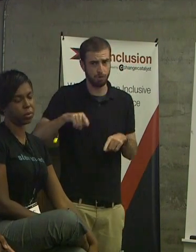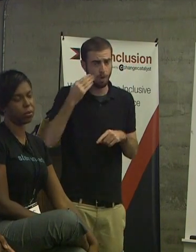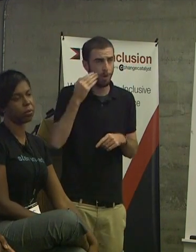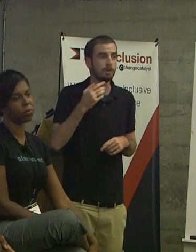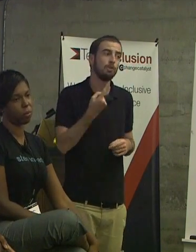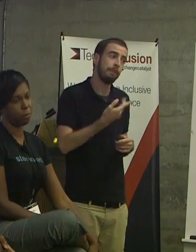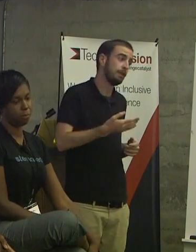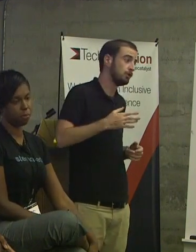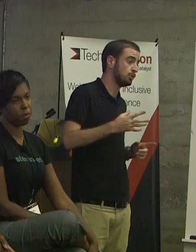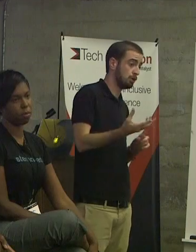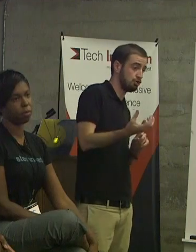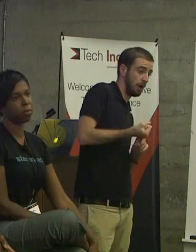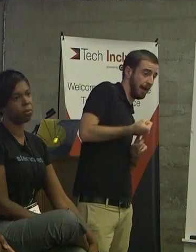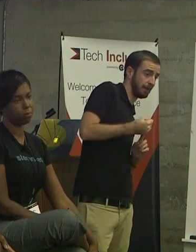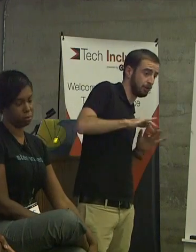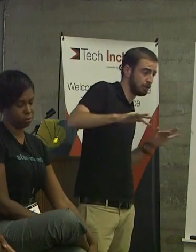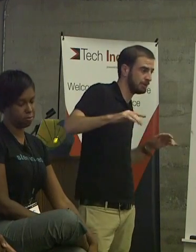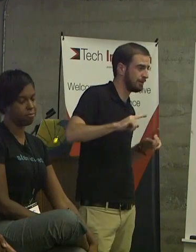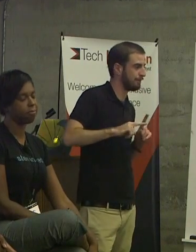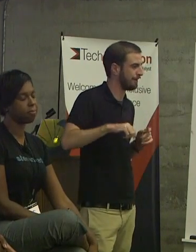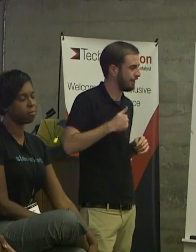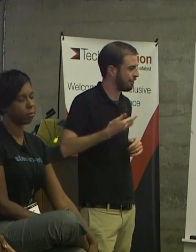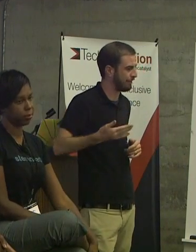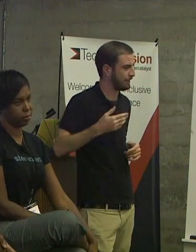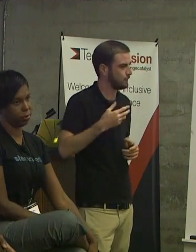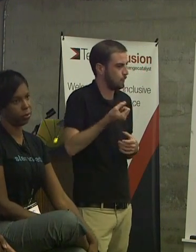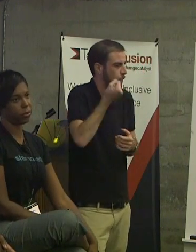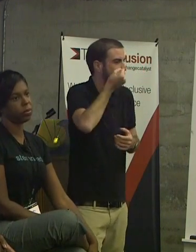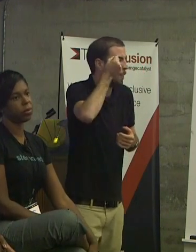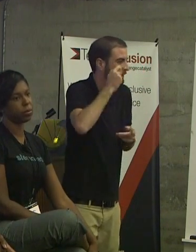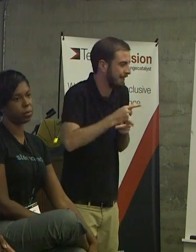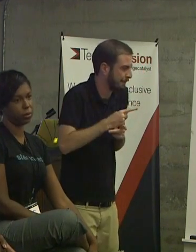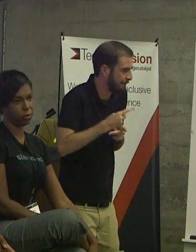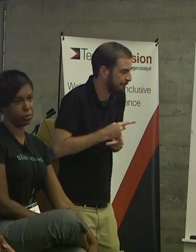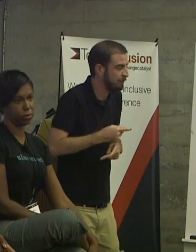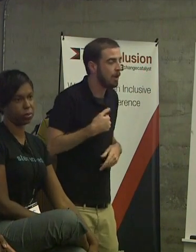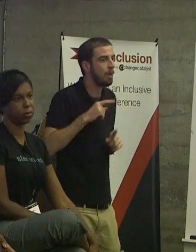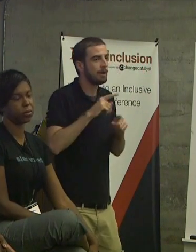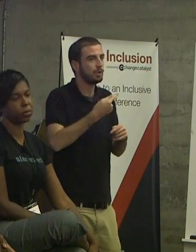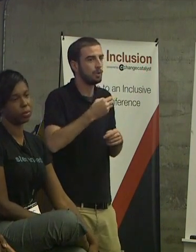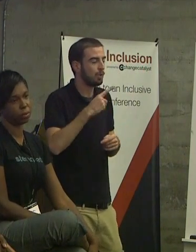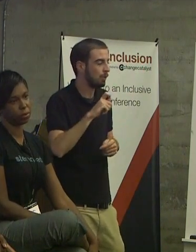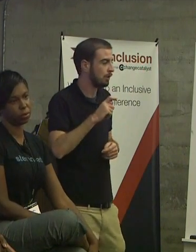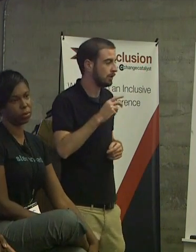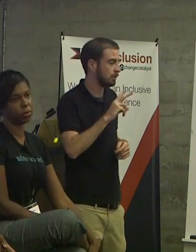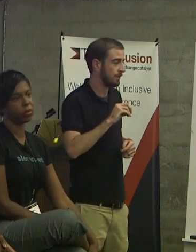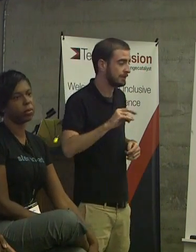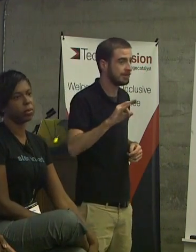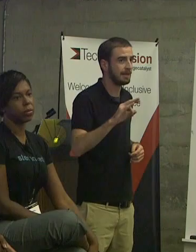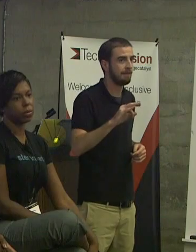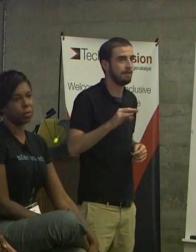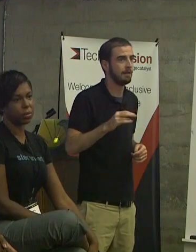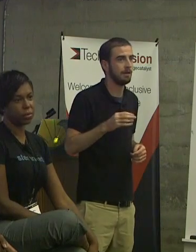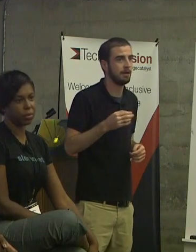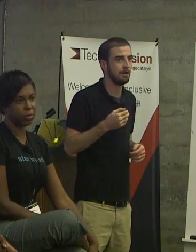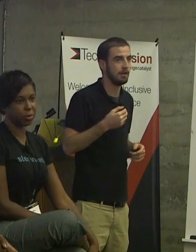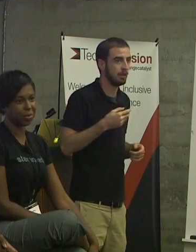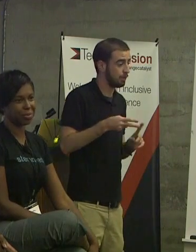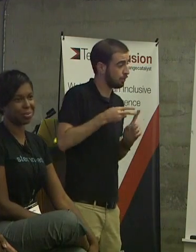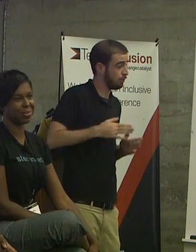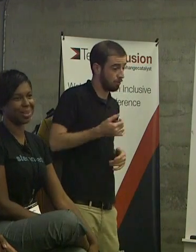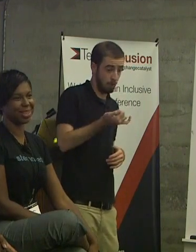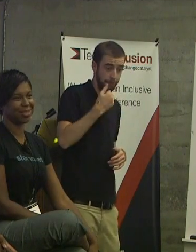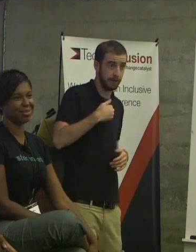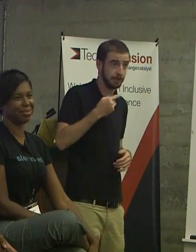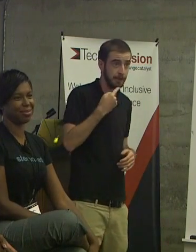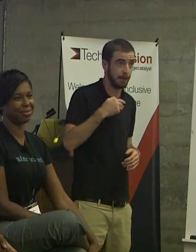to attract diversity, another thing to hang on to them. So, you know, when I went to Google in 2007, after getting up off the floor when the recruiter called me, I